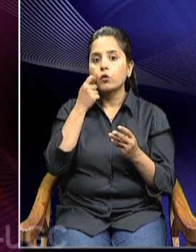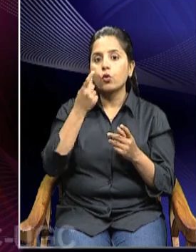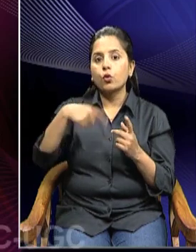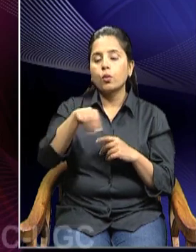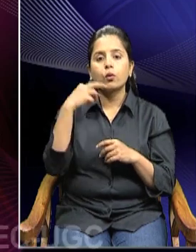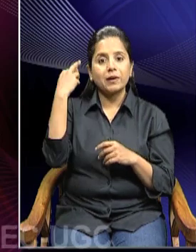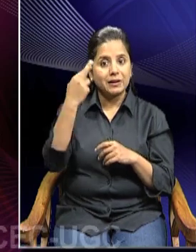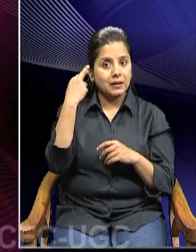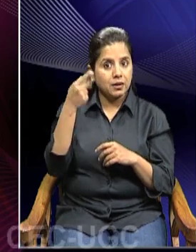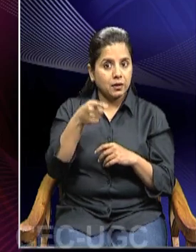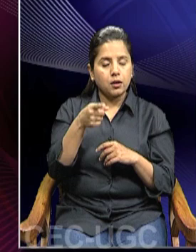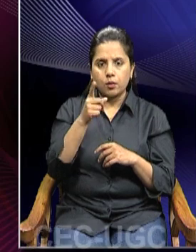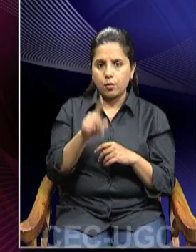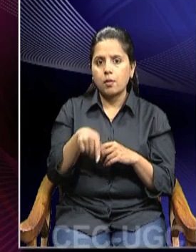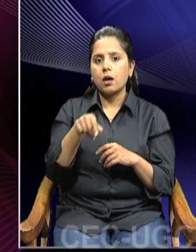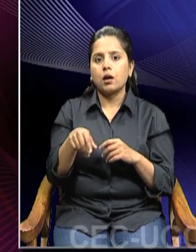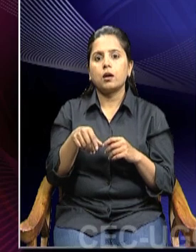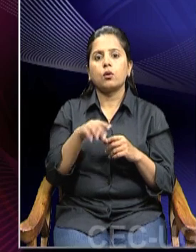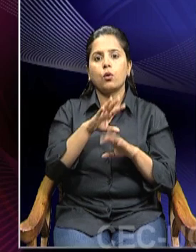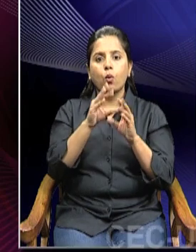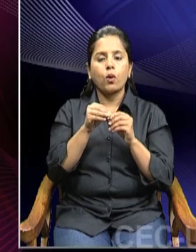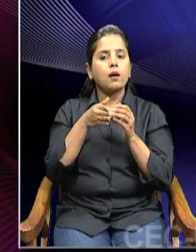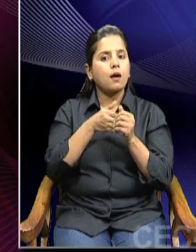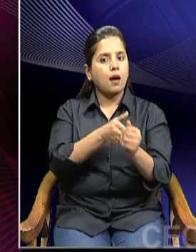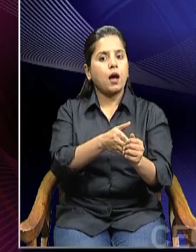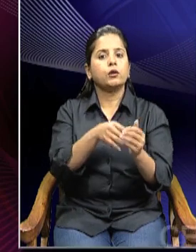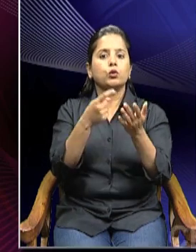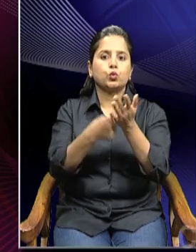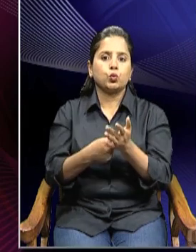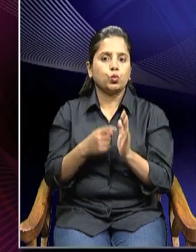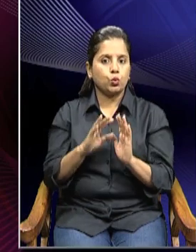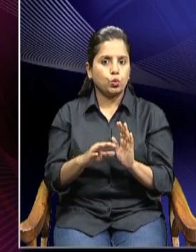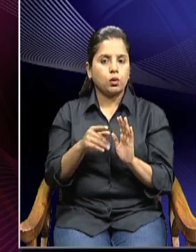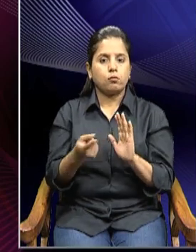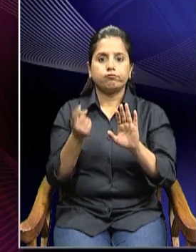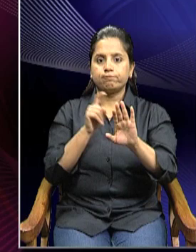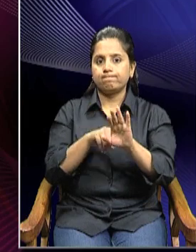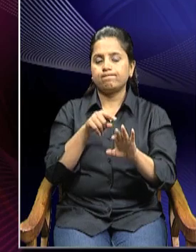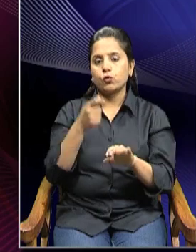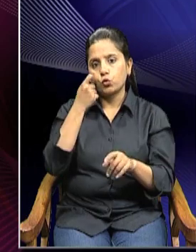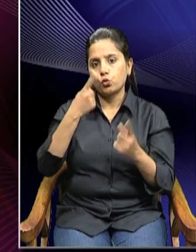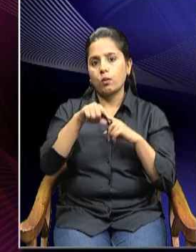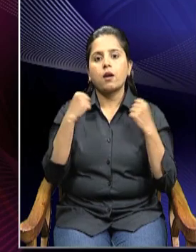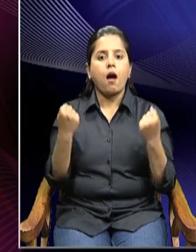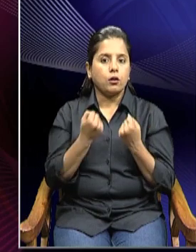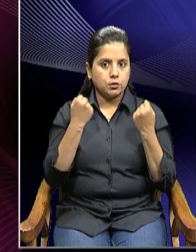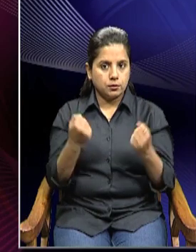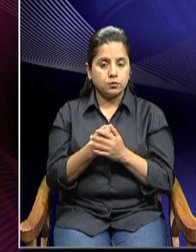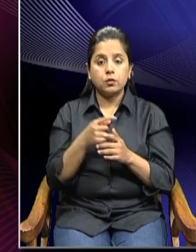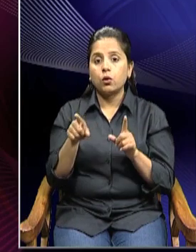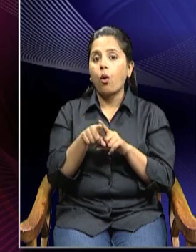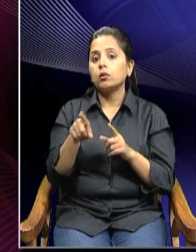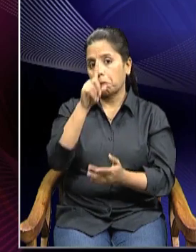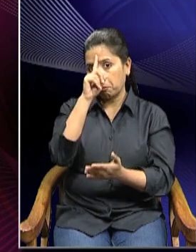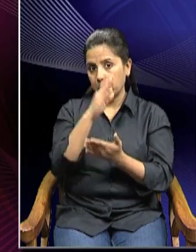reason should be the sole guiding principle behind human action. They also